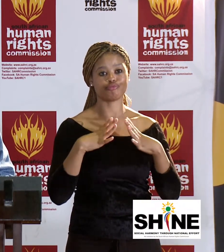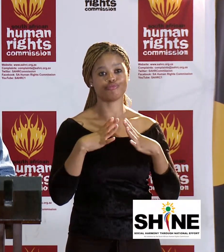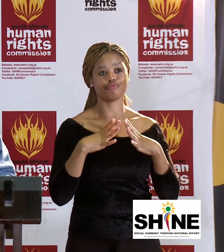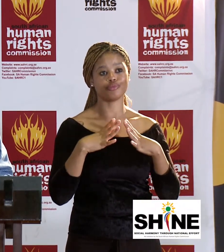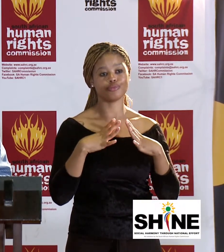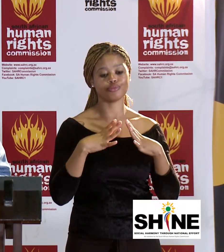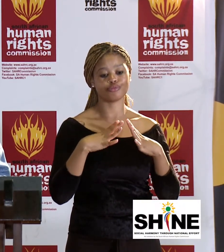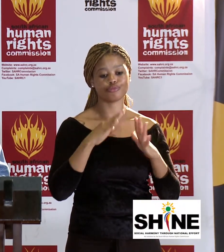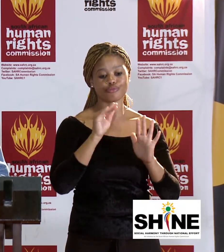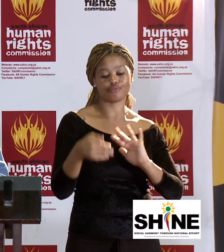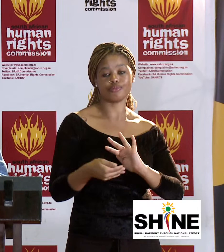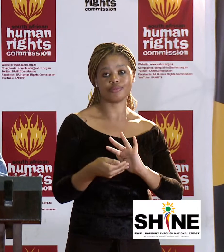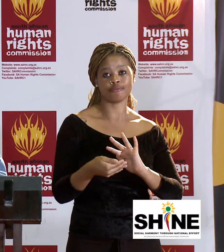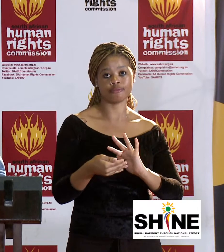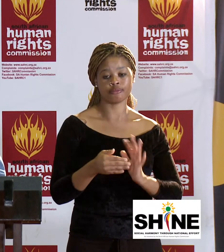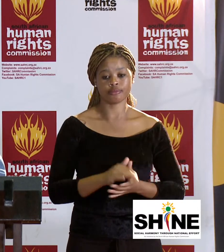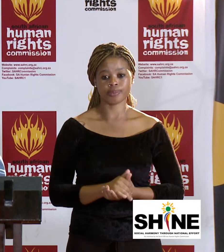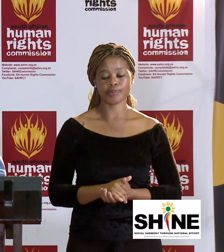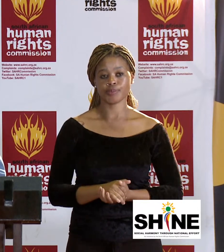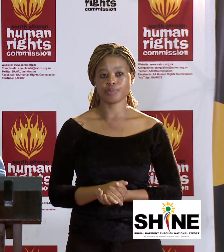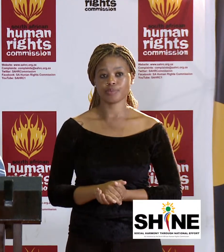ancestor.